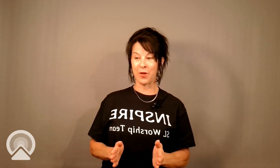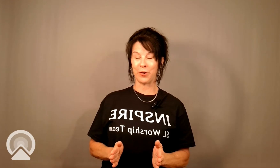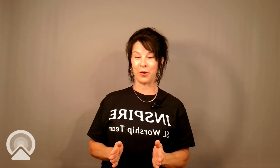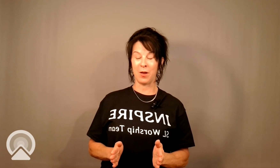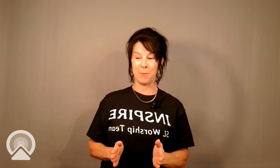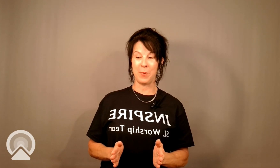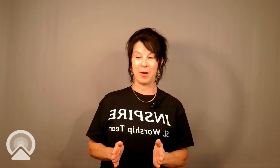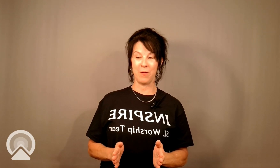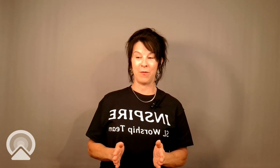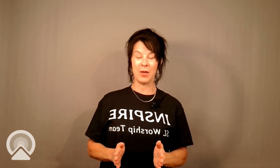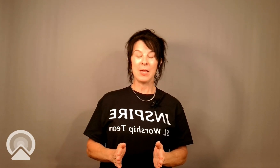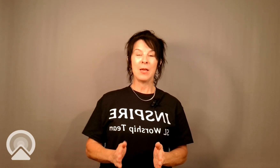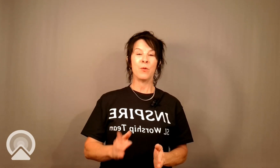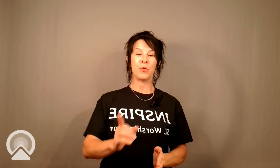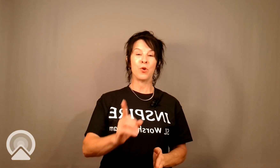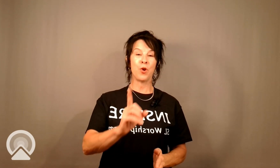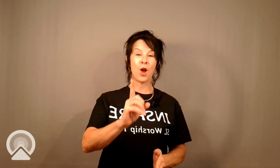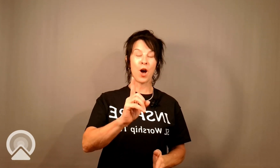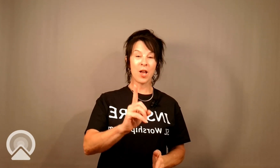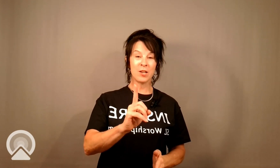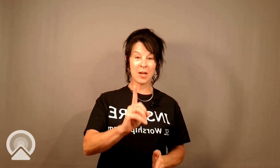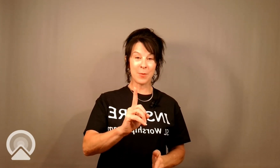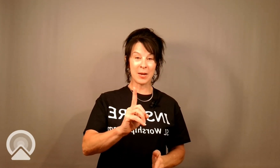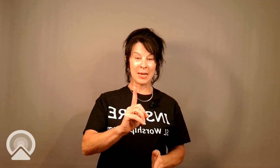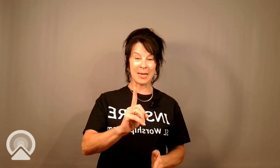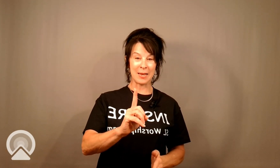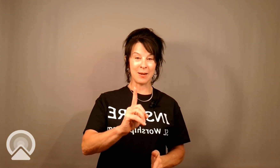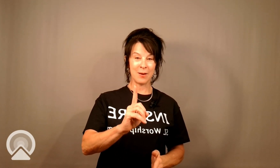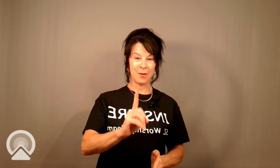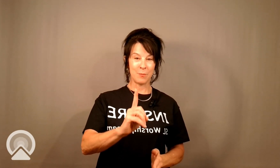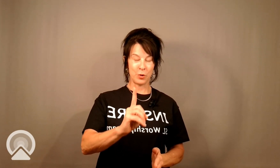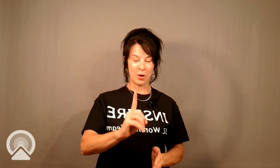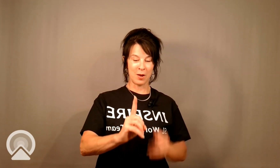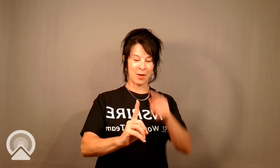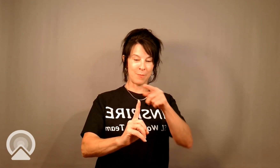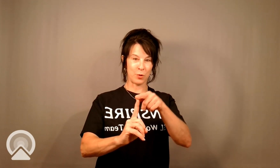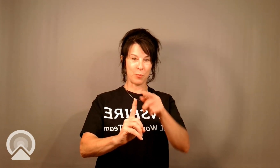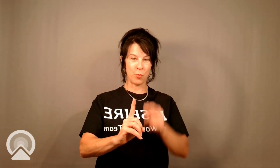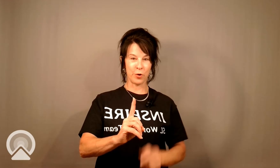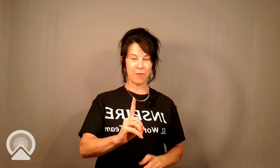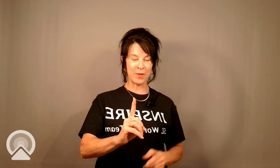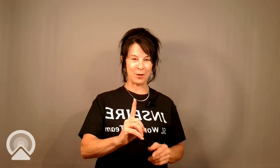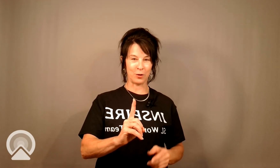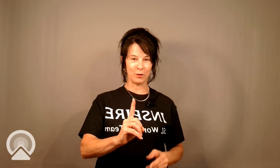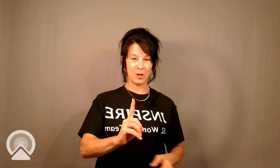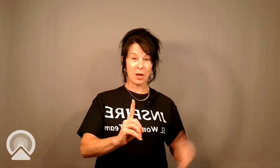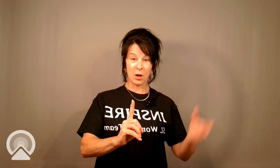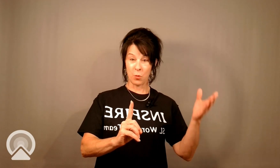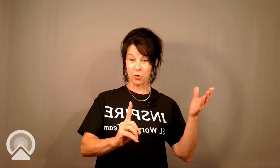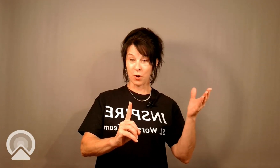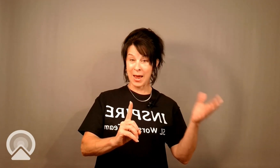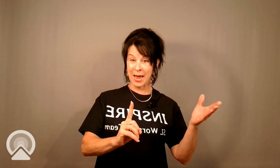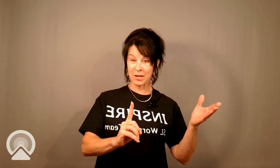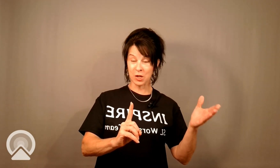Father above. With your non-dominant hand, put up your pointer finger, and with your action